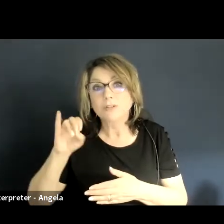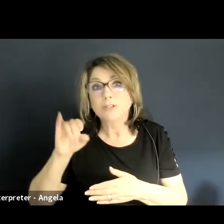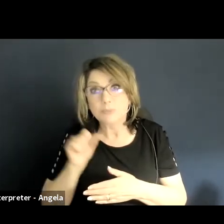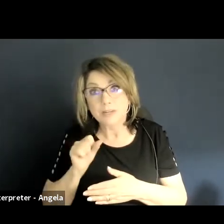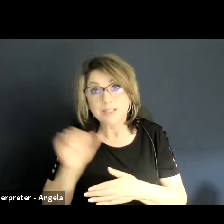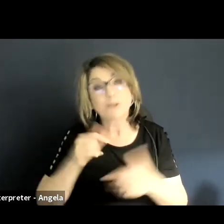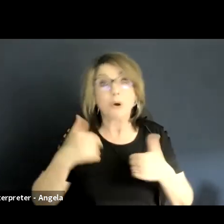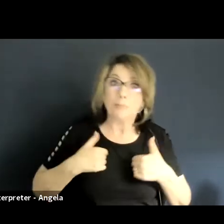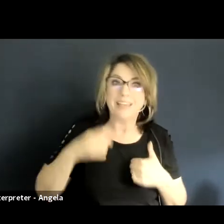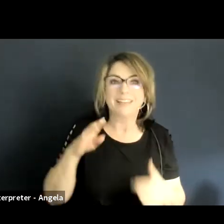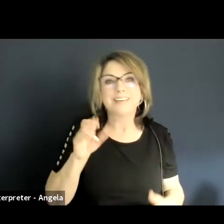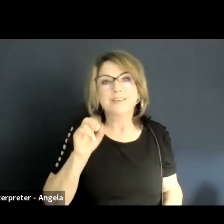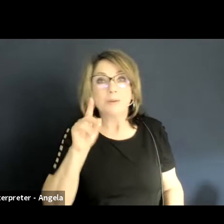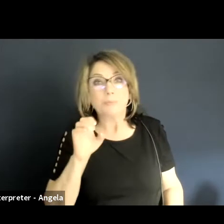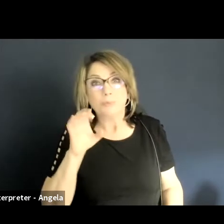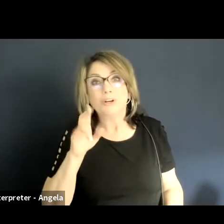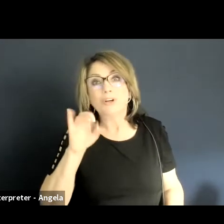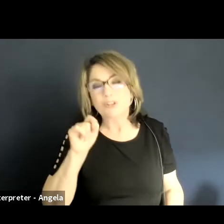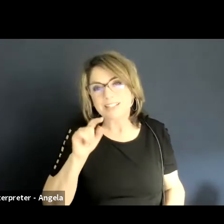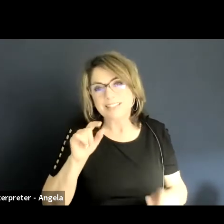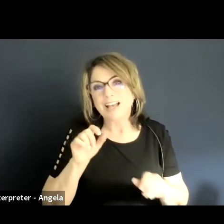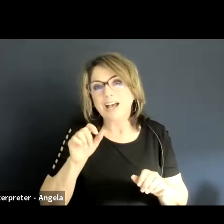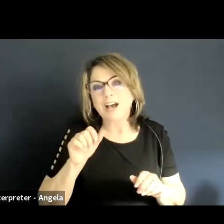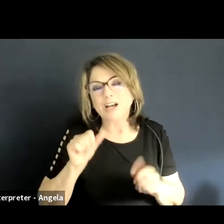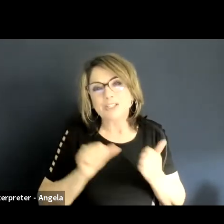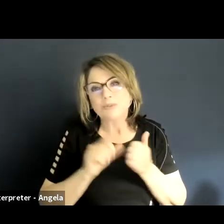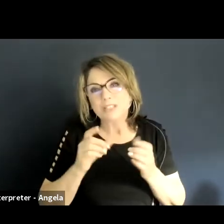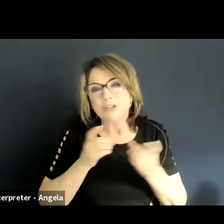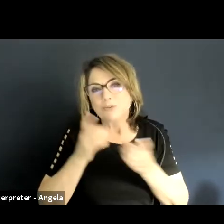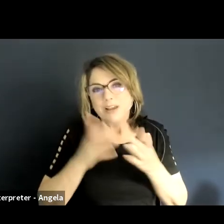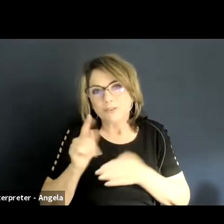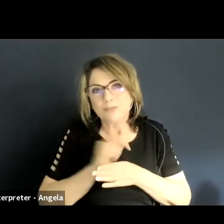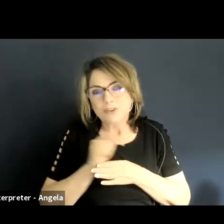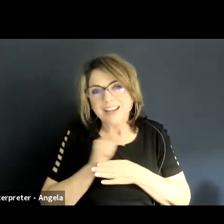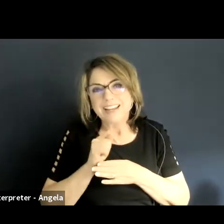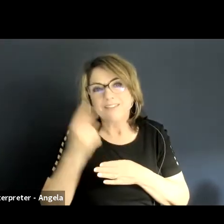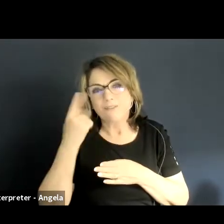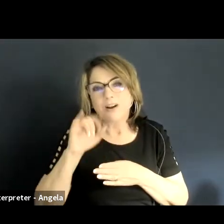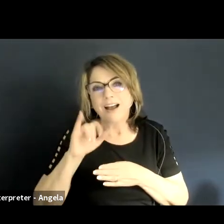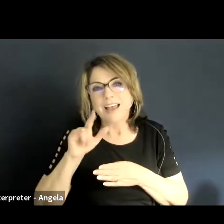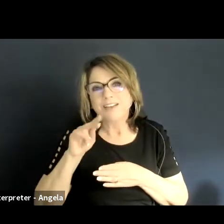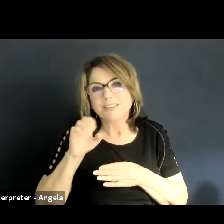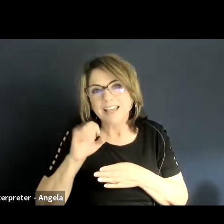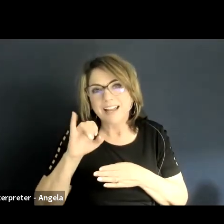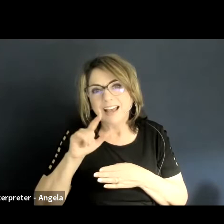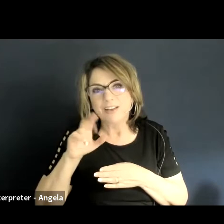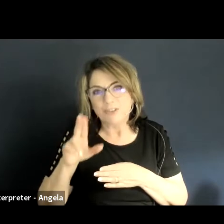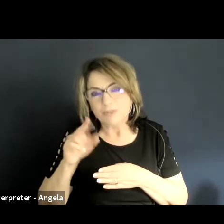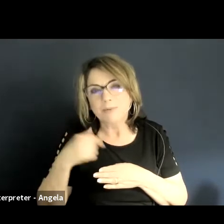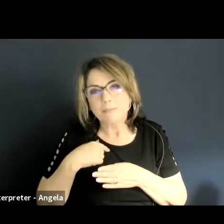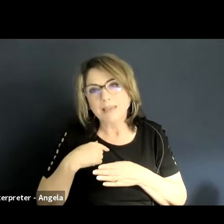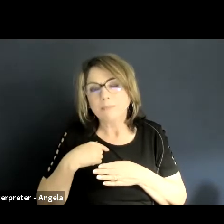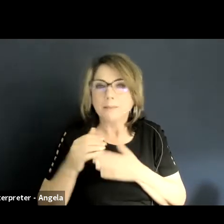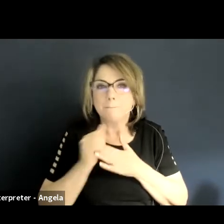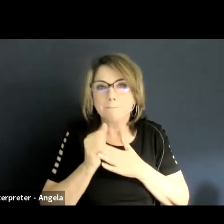Brooke Curtis. I'm the Associate Director of Training and Publications for the ILNet at ILRU, and I'll be